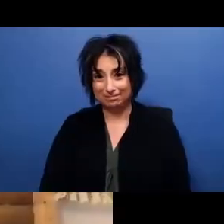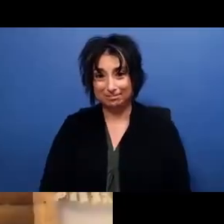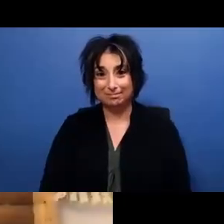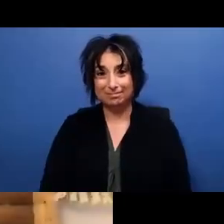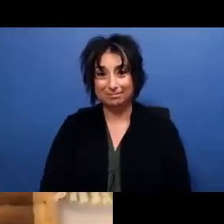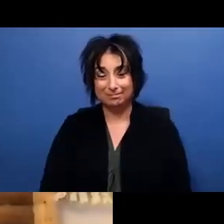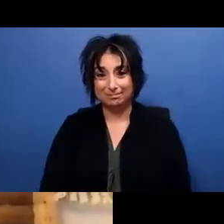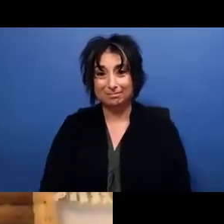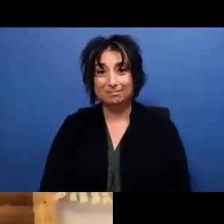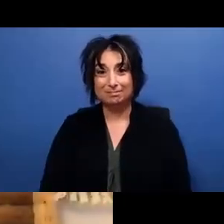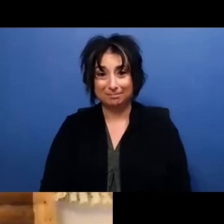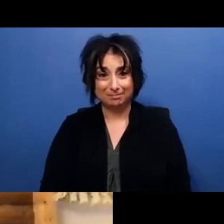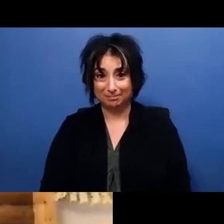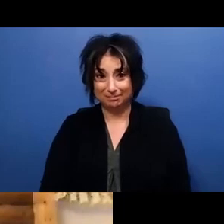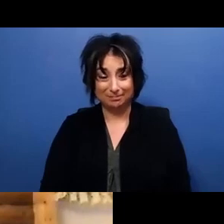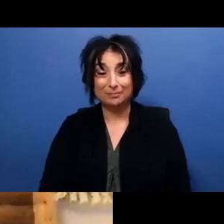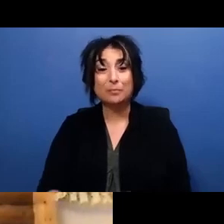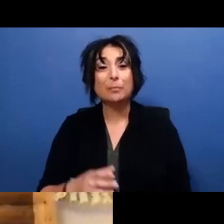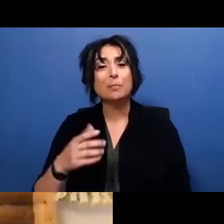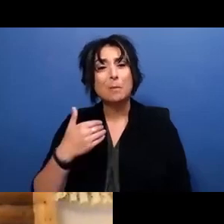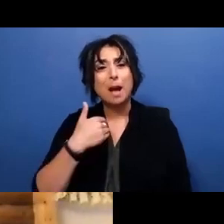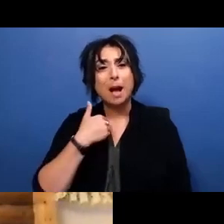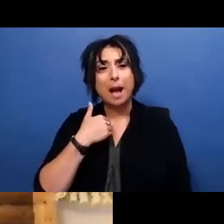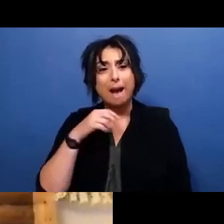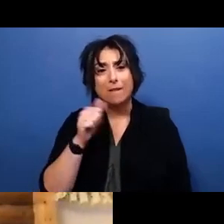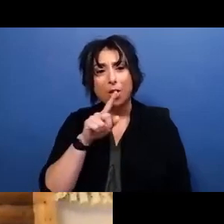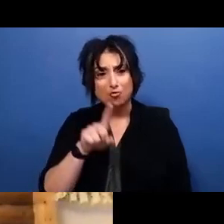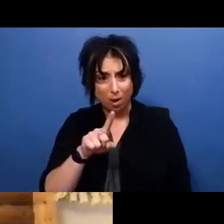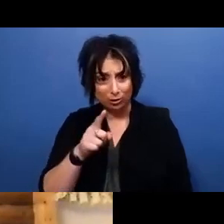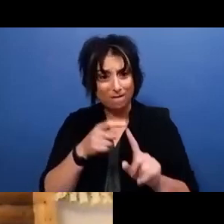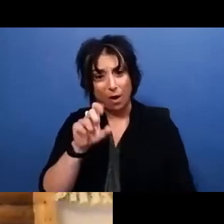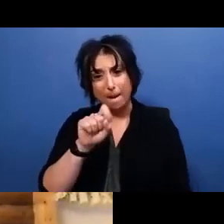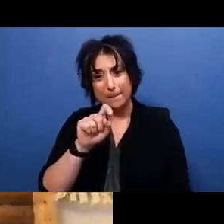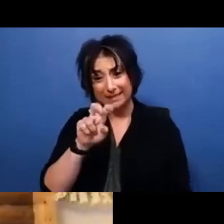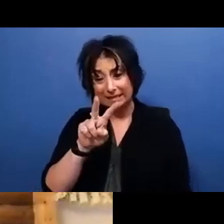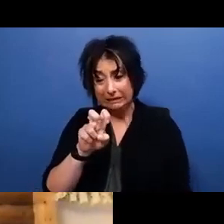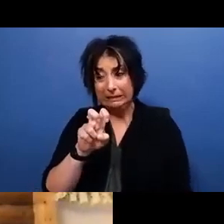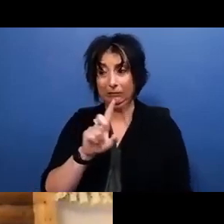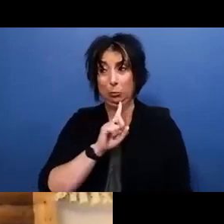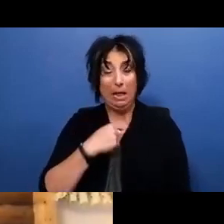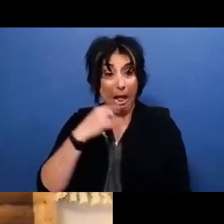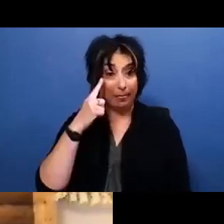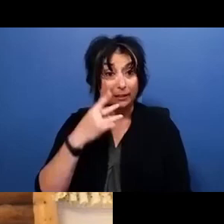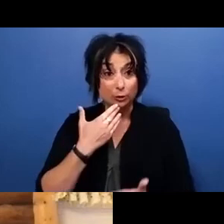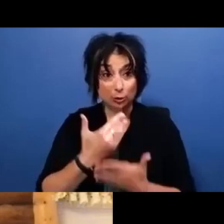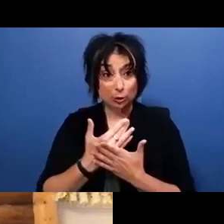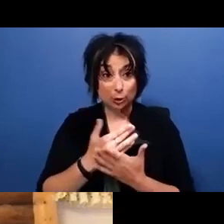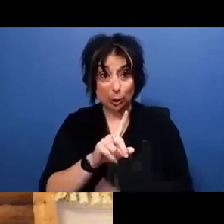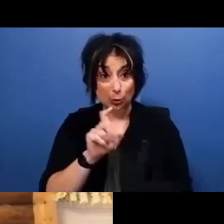Okay, Oh, sorry. I have another question from Steve, and I think it's a really good question.